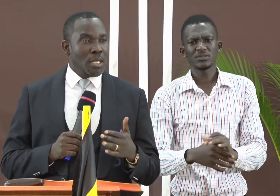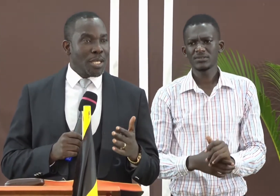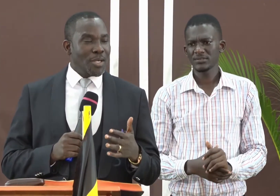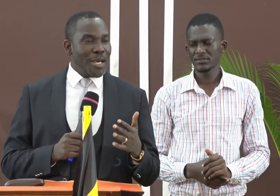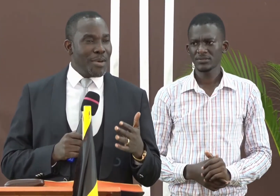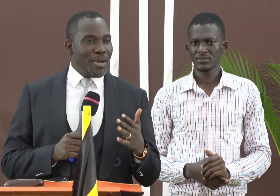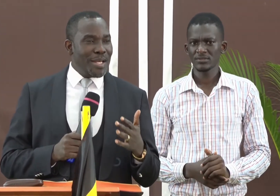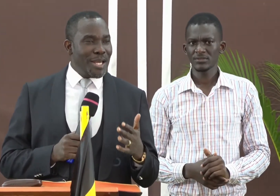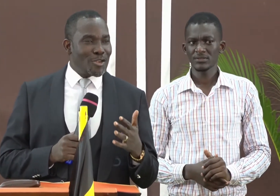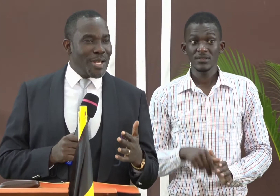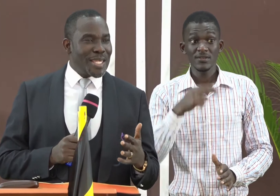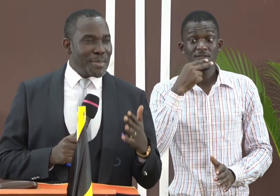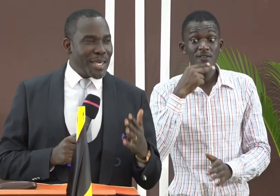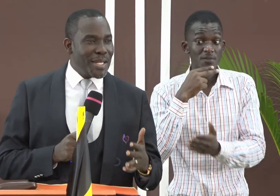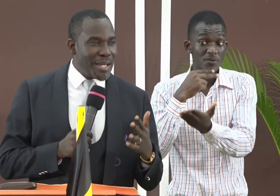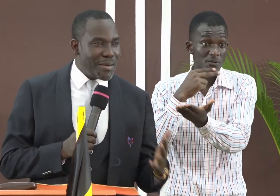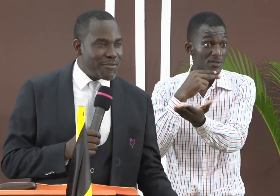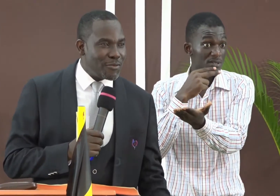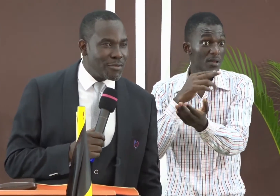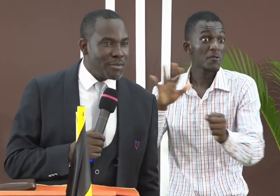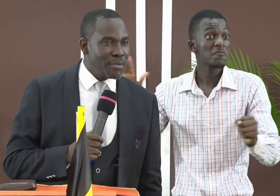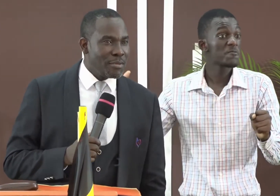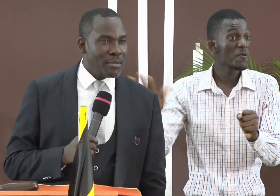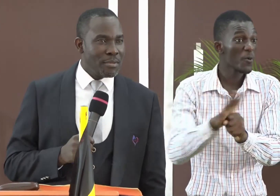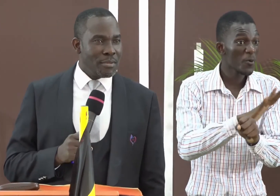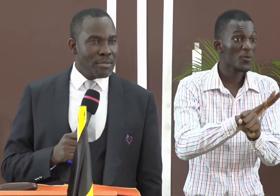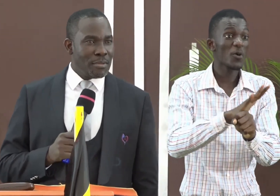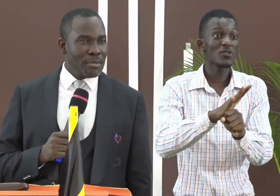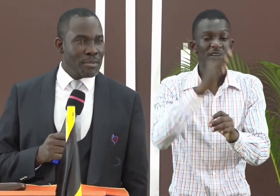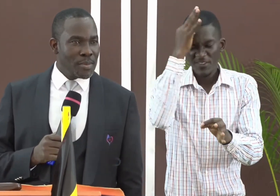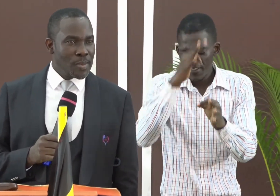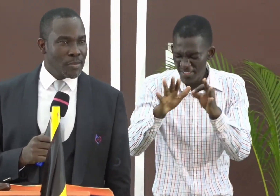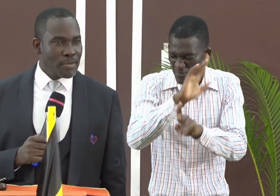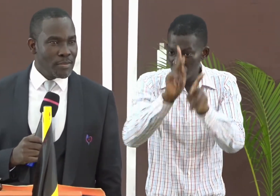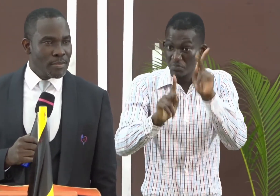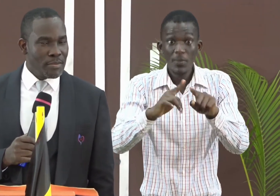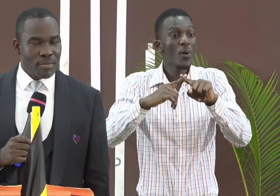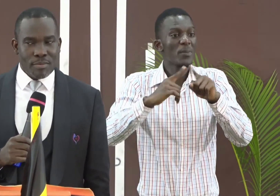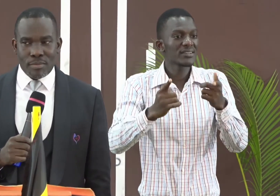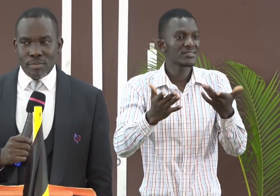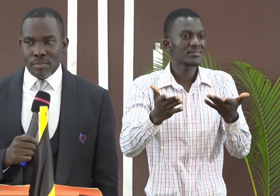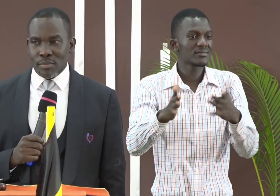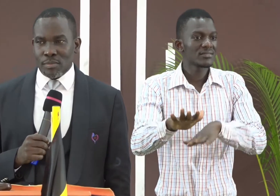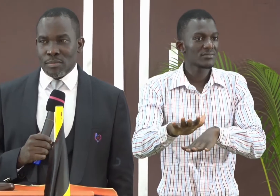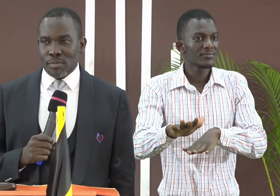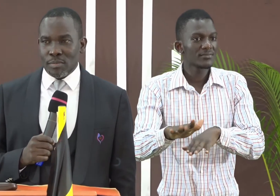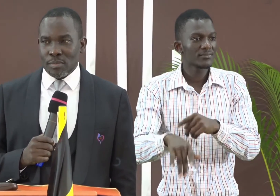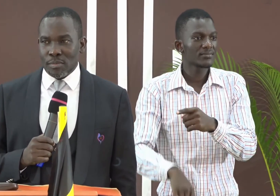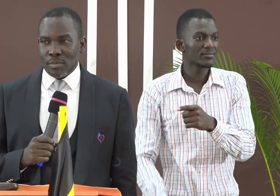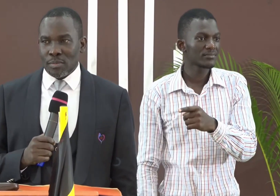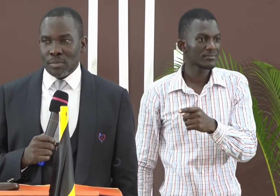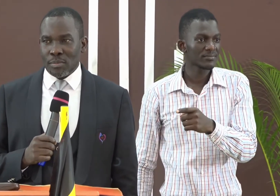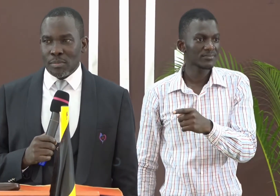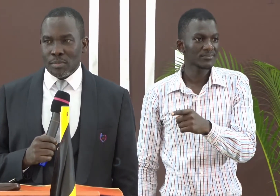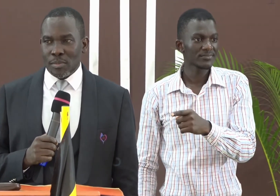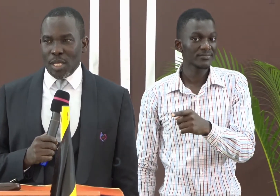faith, you're not the first. In the book of Hebrews, we have believers that had faith.